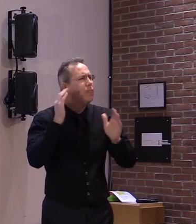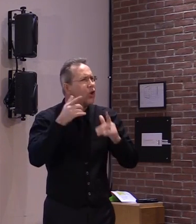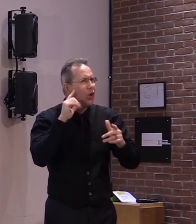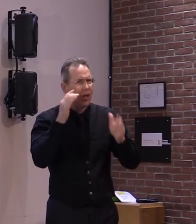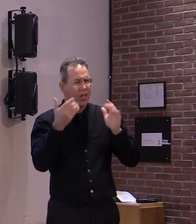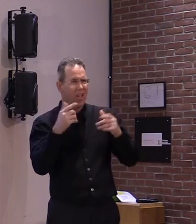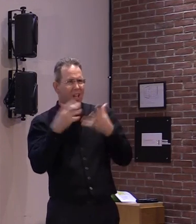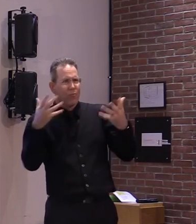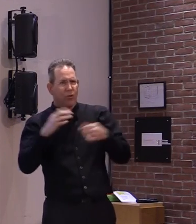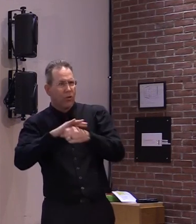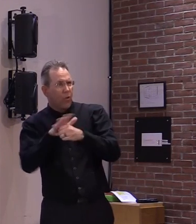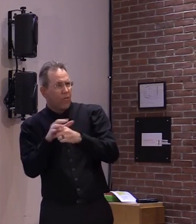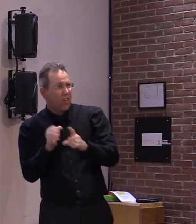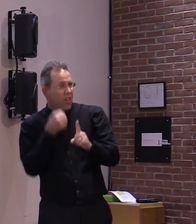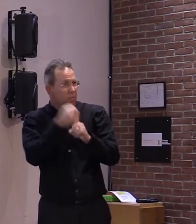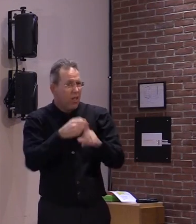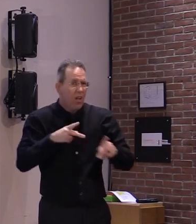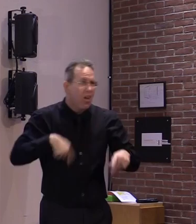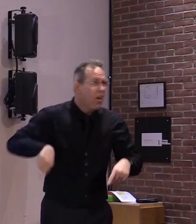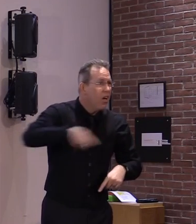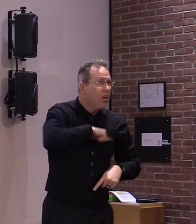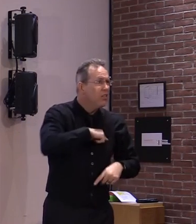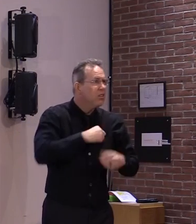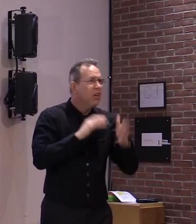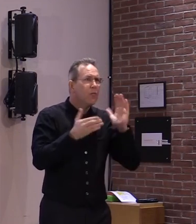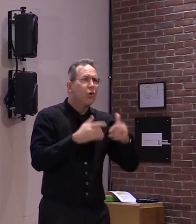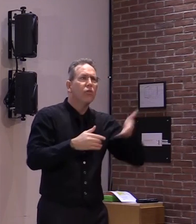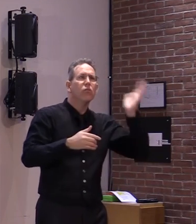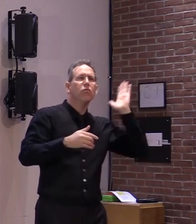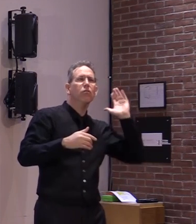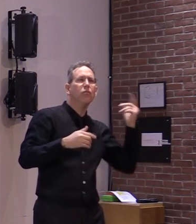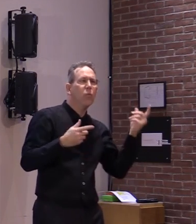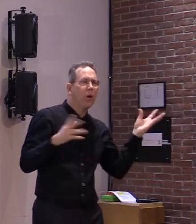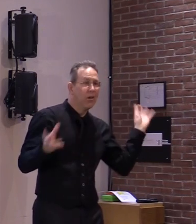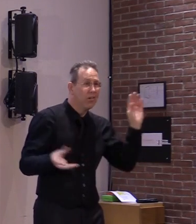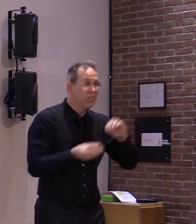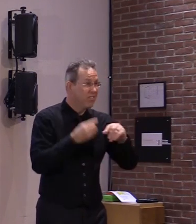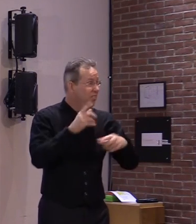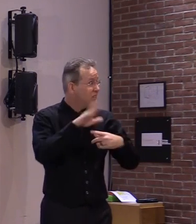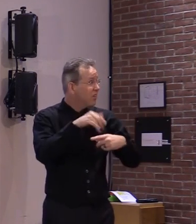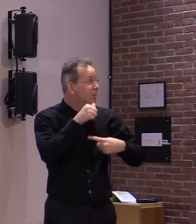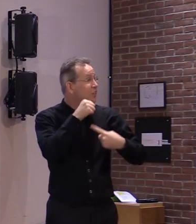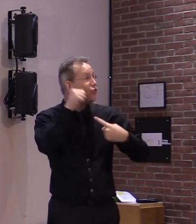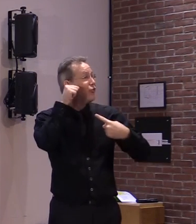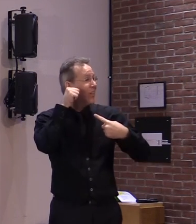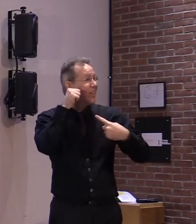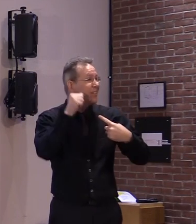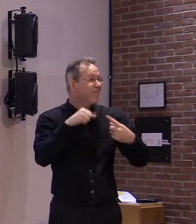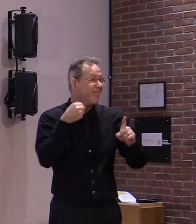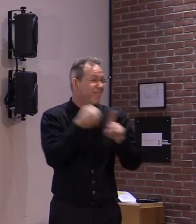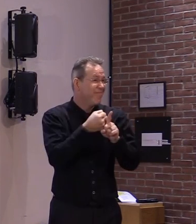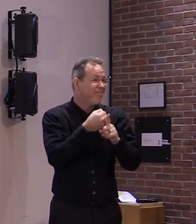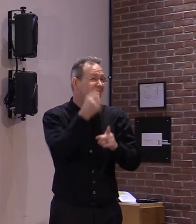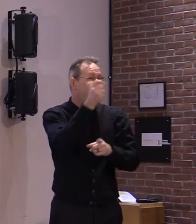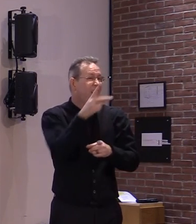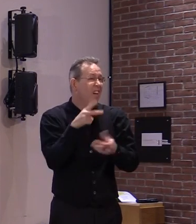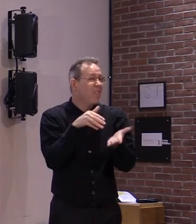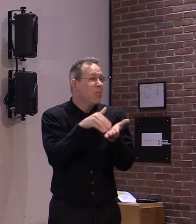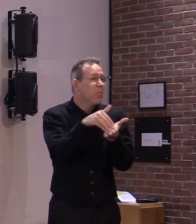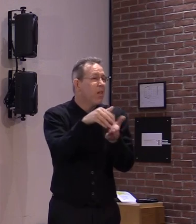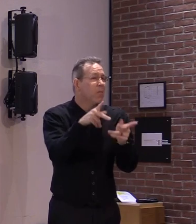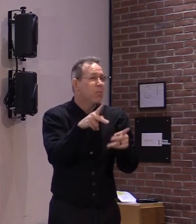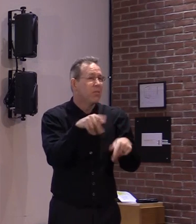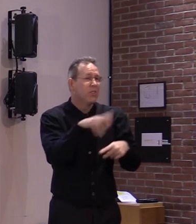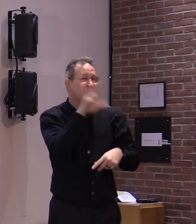future, yesterday we crossed a very grim milestone with over 500,000 U.S. citizens now, deaths